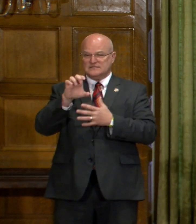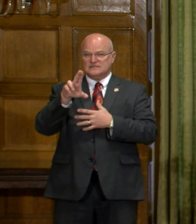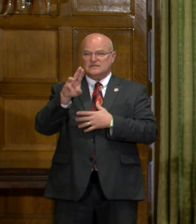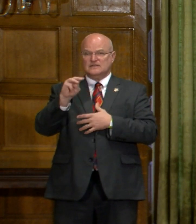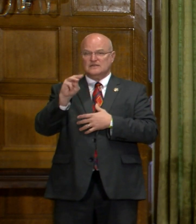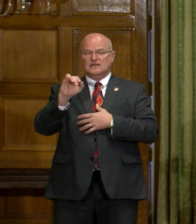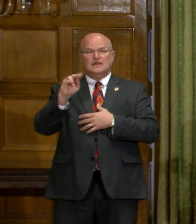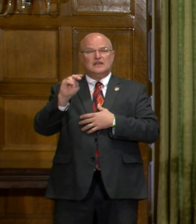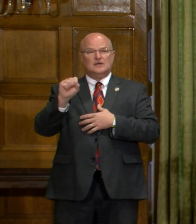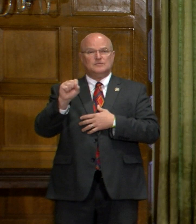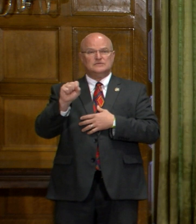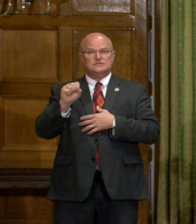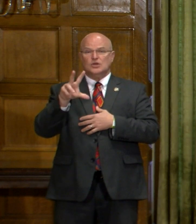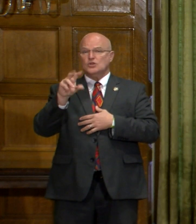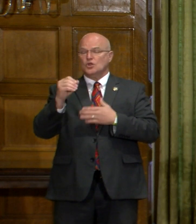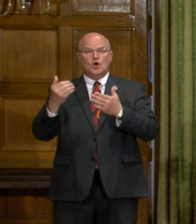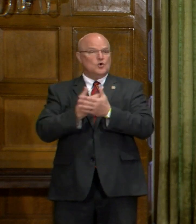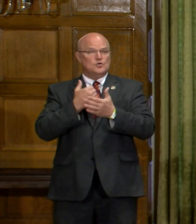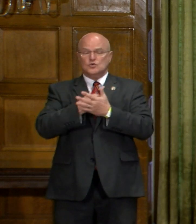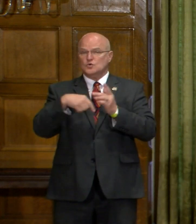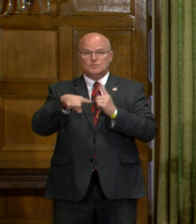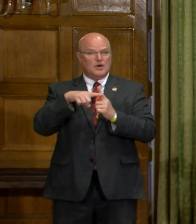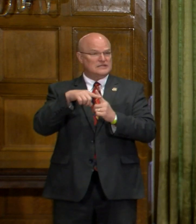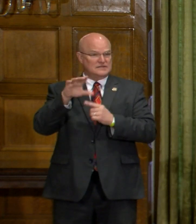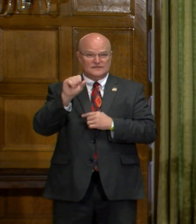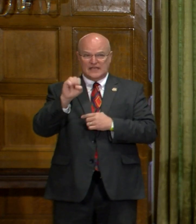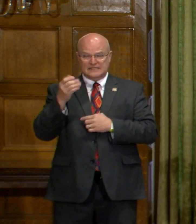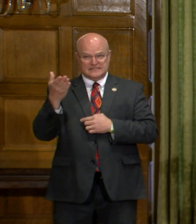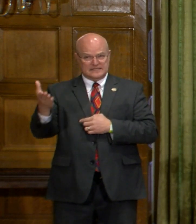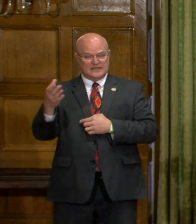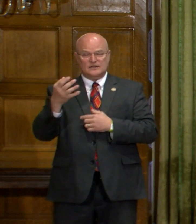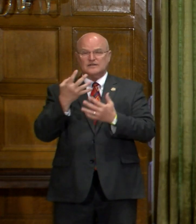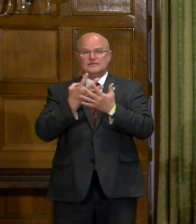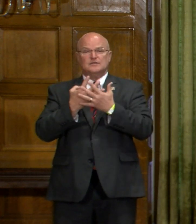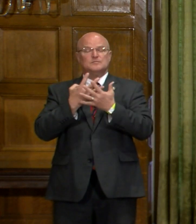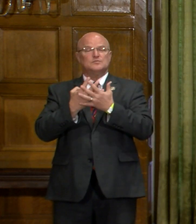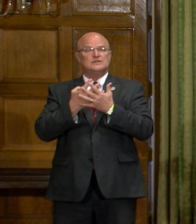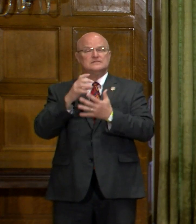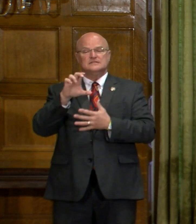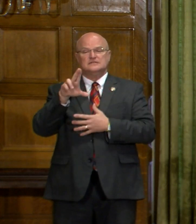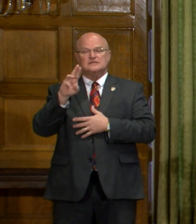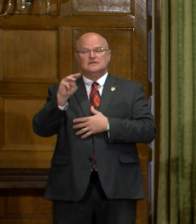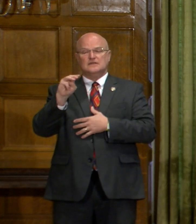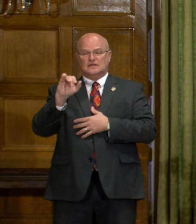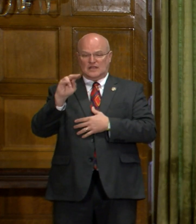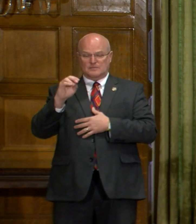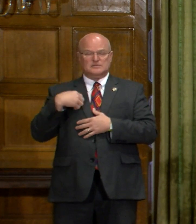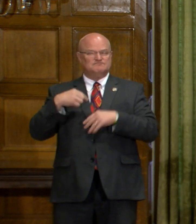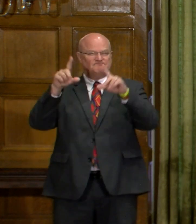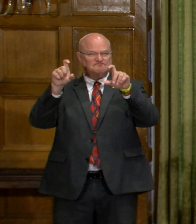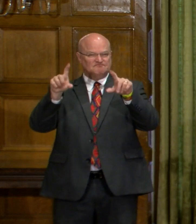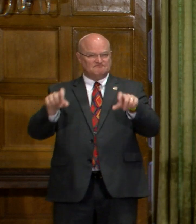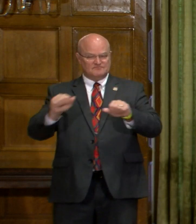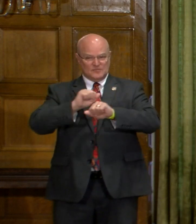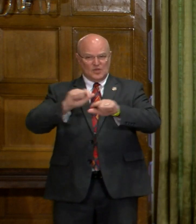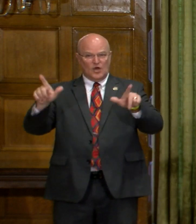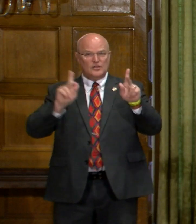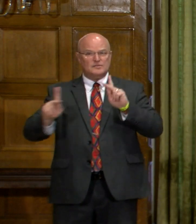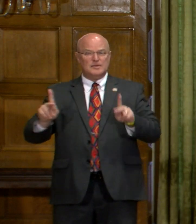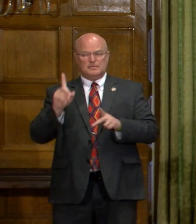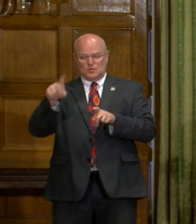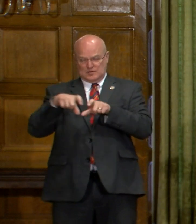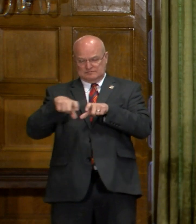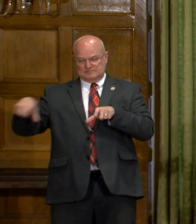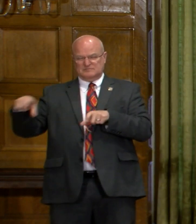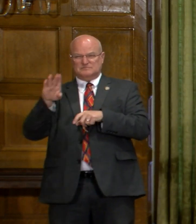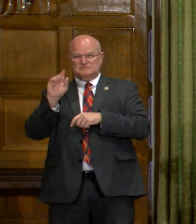report that we've had no new positive cases in Cummins Prison. As you know, we tested everyone in the one particular